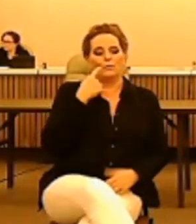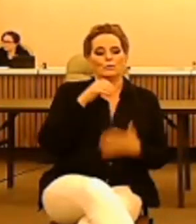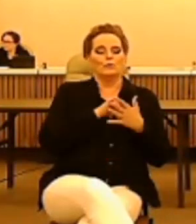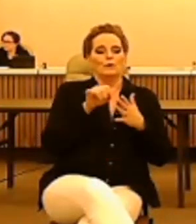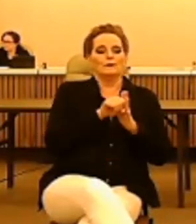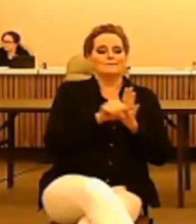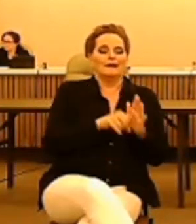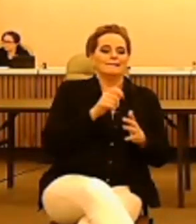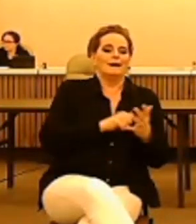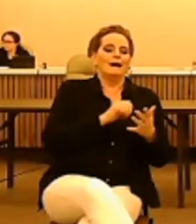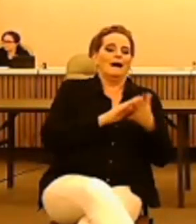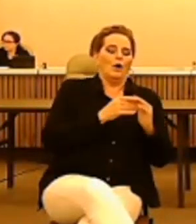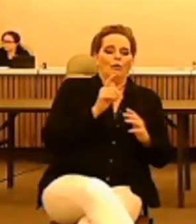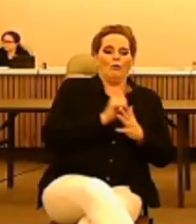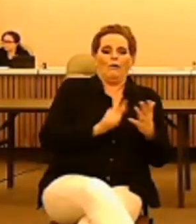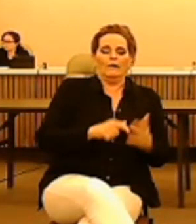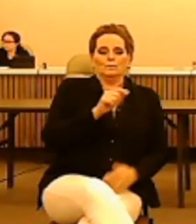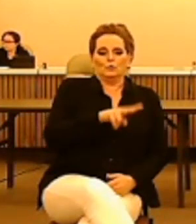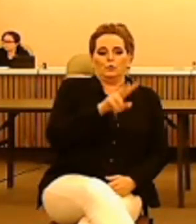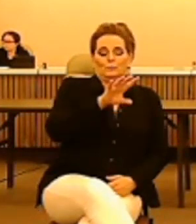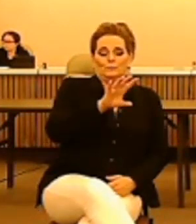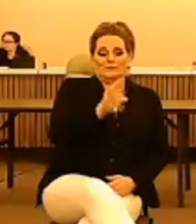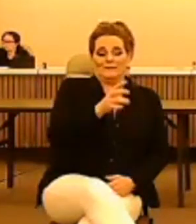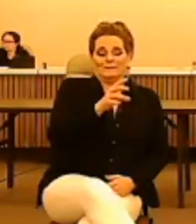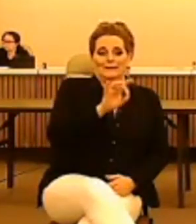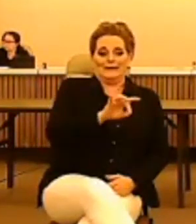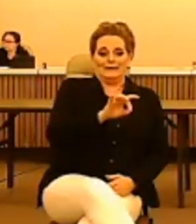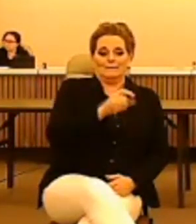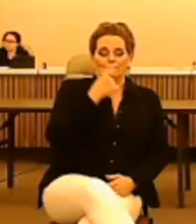Law 278 for the Lehigh Ridge subdivision. Second.